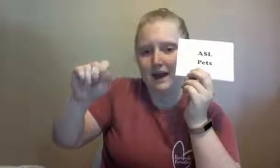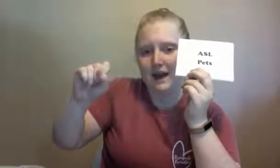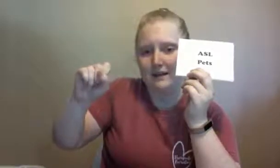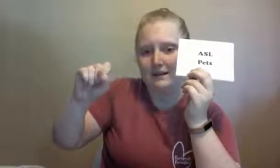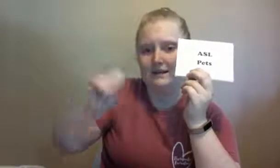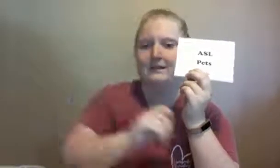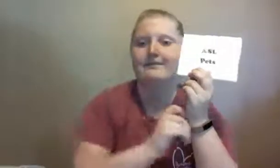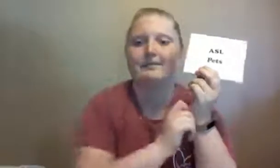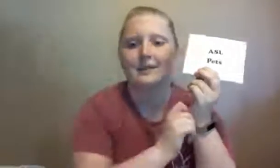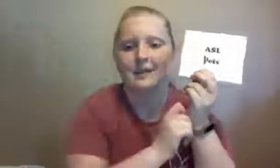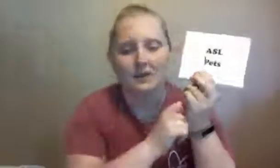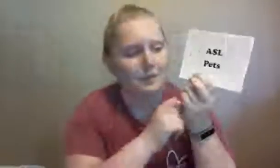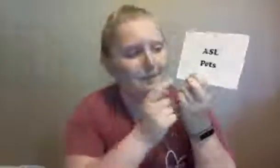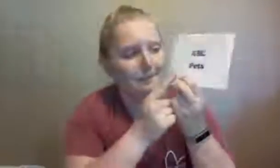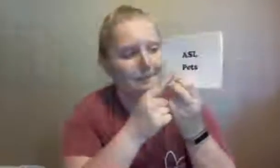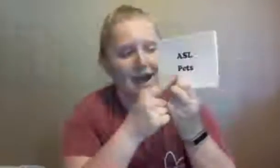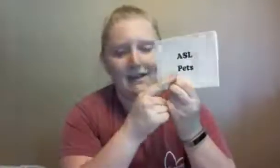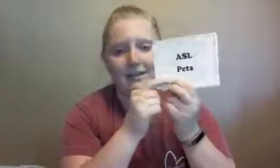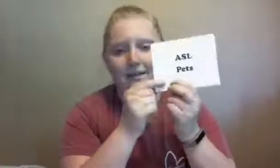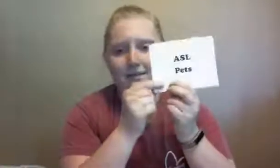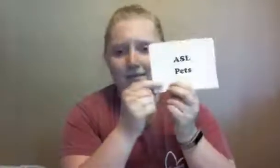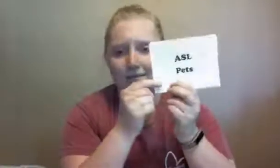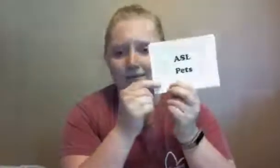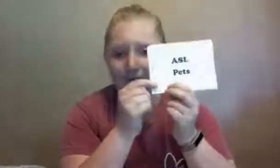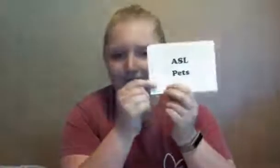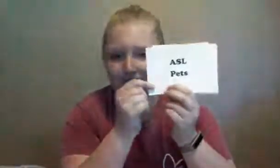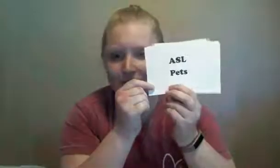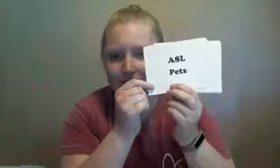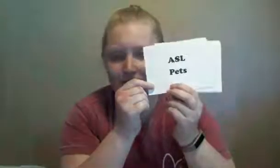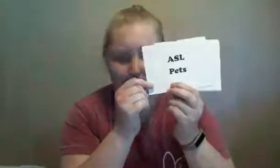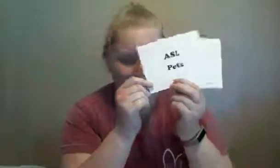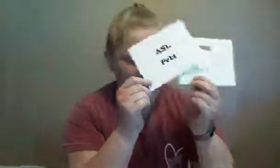P-E-T-S. So pets. Okay.